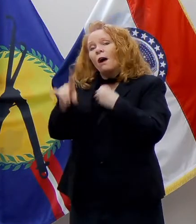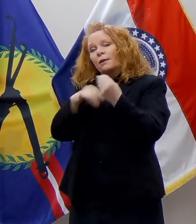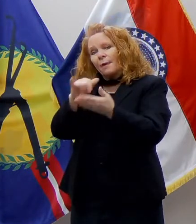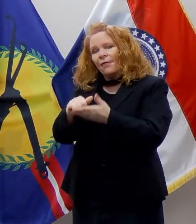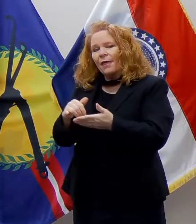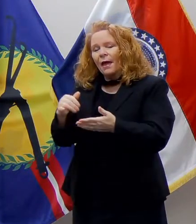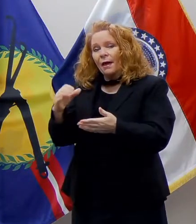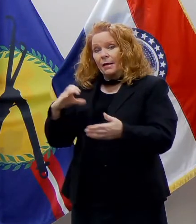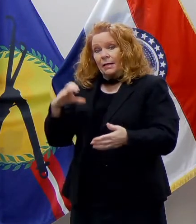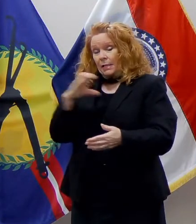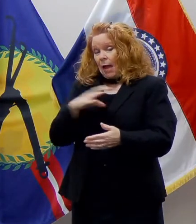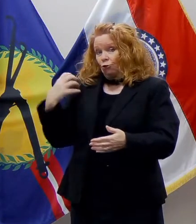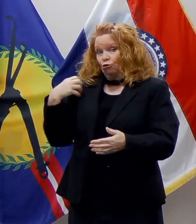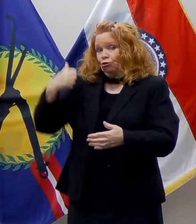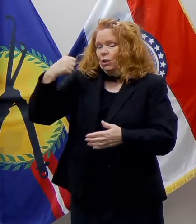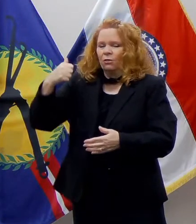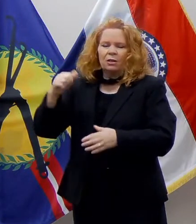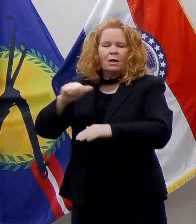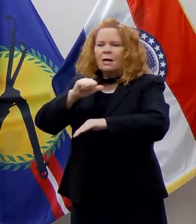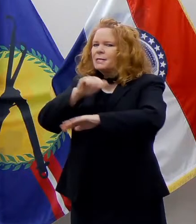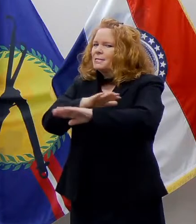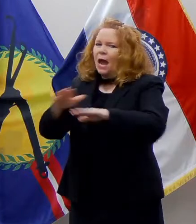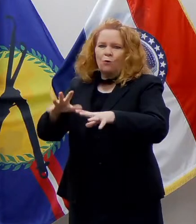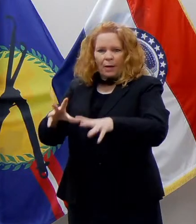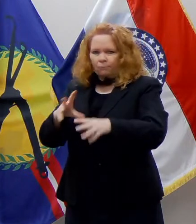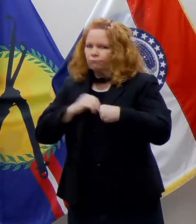is not ready to move forward with the mask mandate.